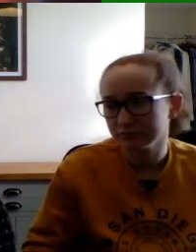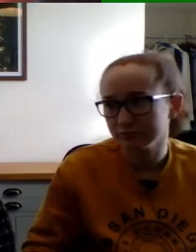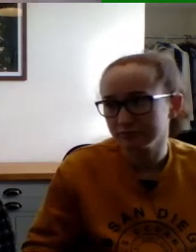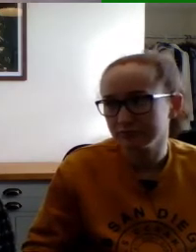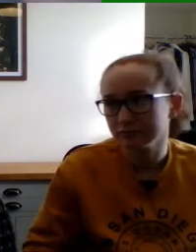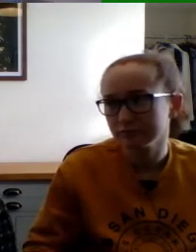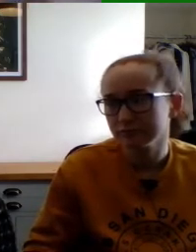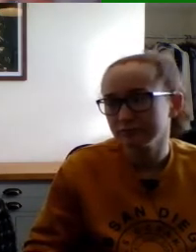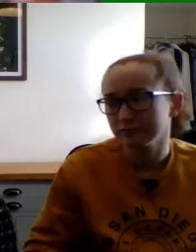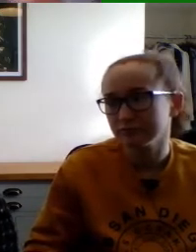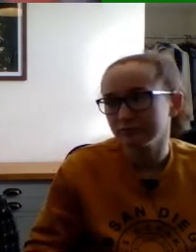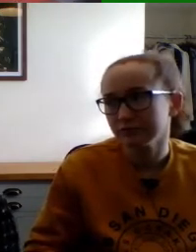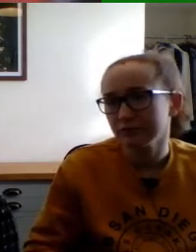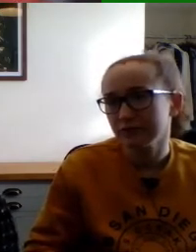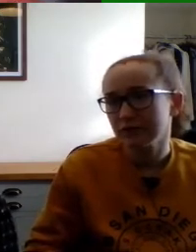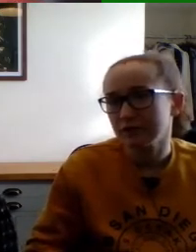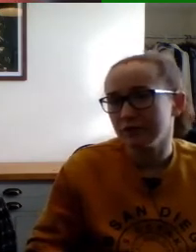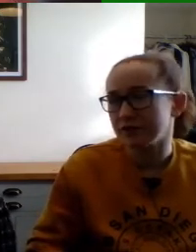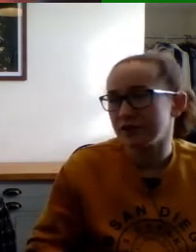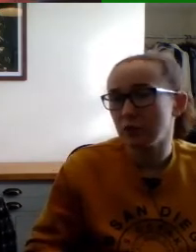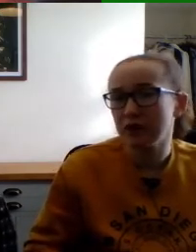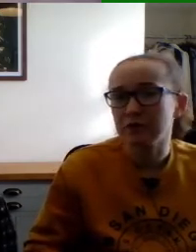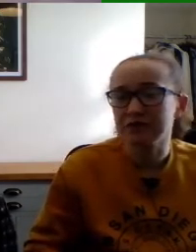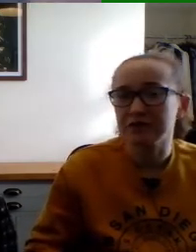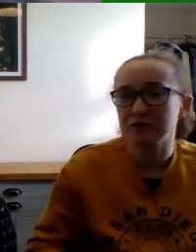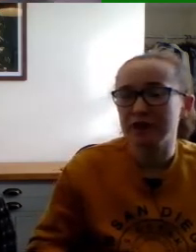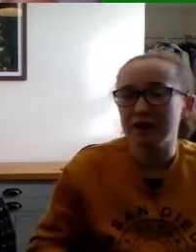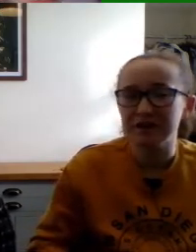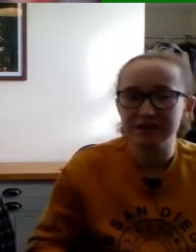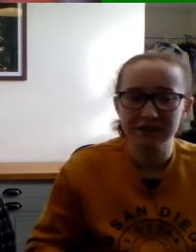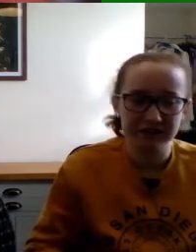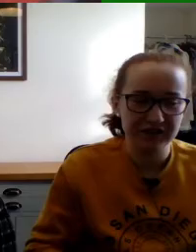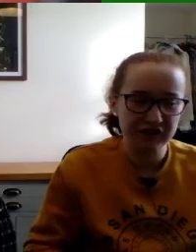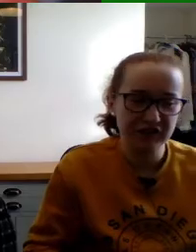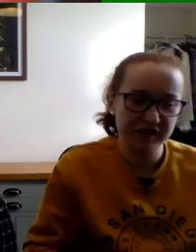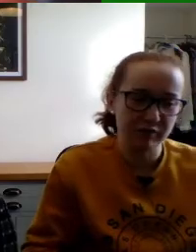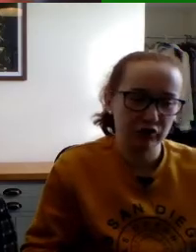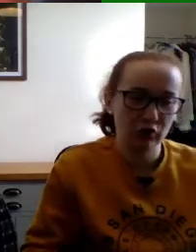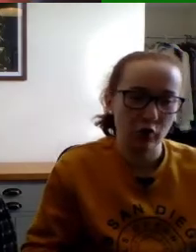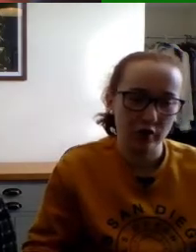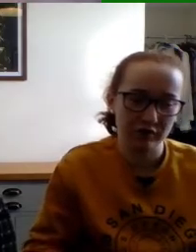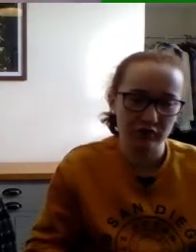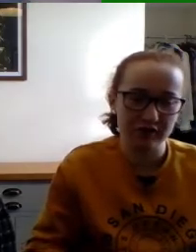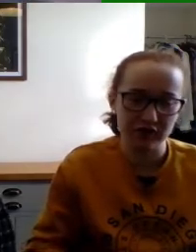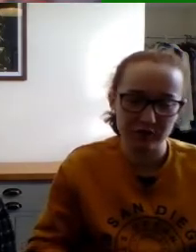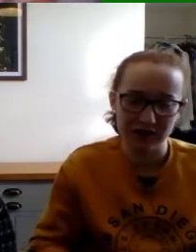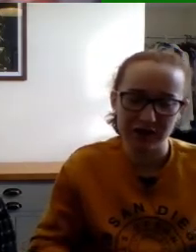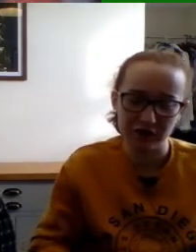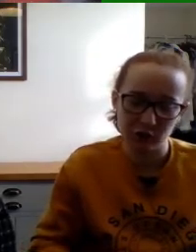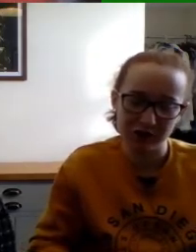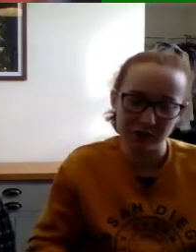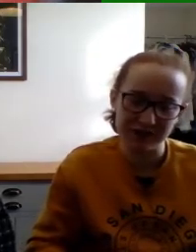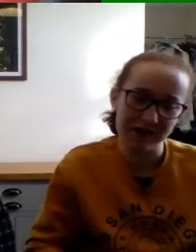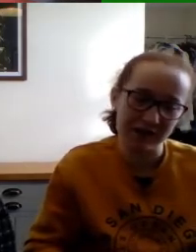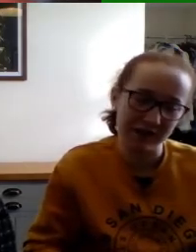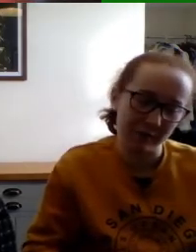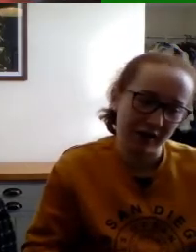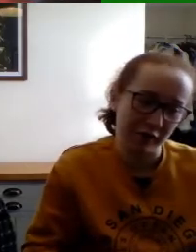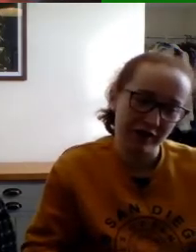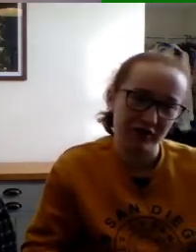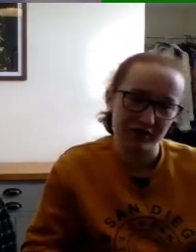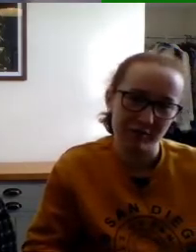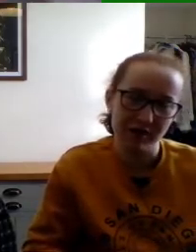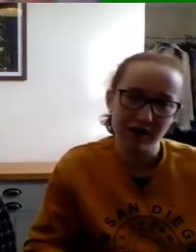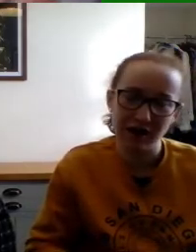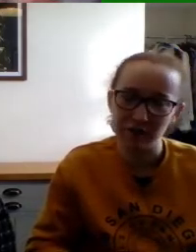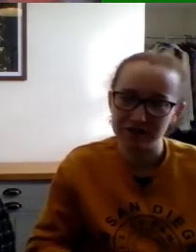sort of fluorescent lighting and that sort of thing. Whereas I know when I was studying for my hires, I listened to the same song when I was doing each of my hires. So when I was sitting in like my